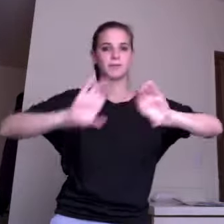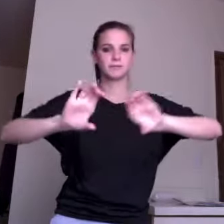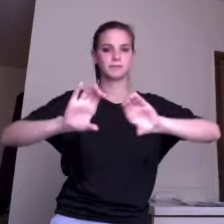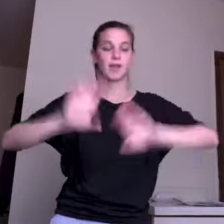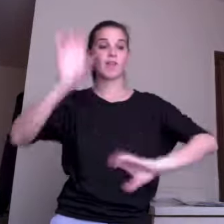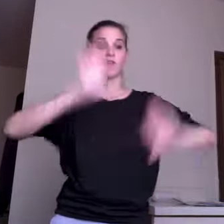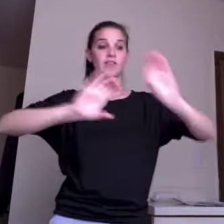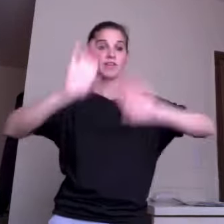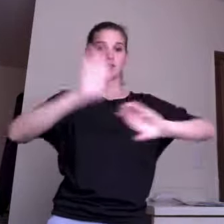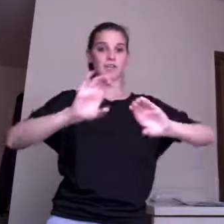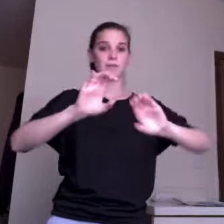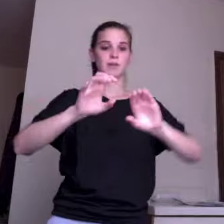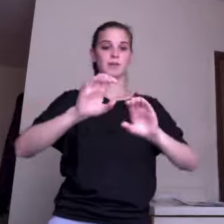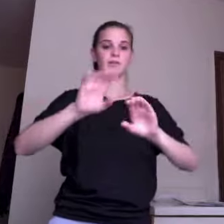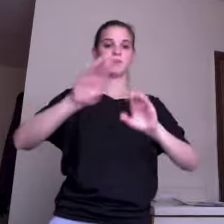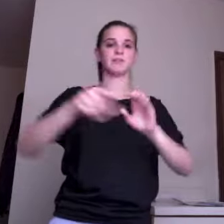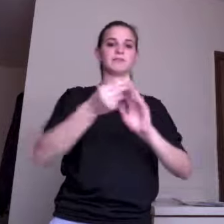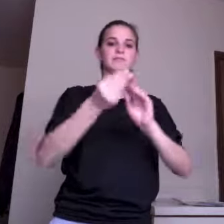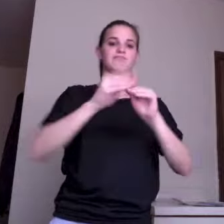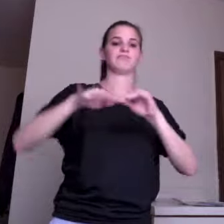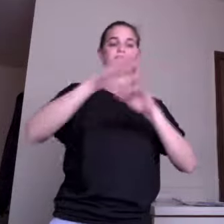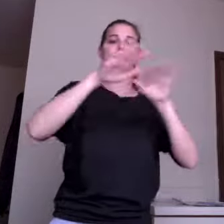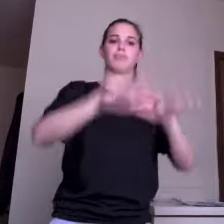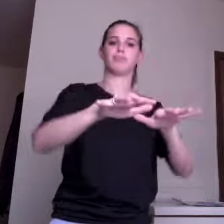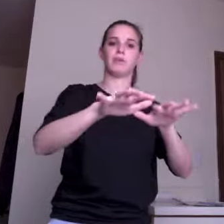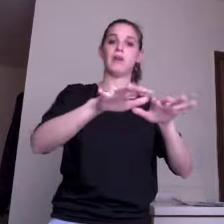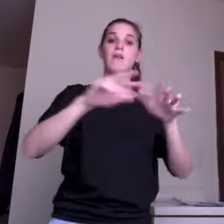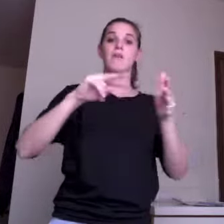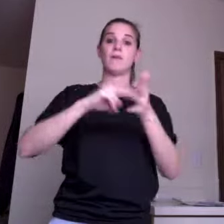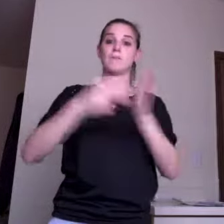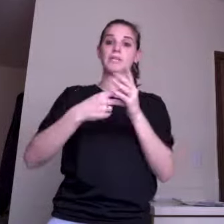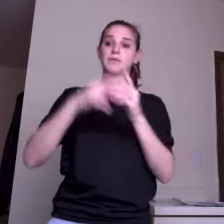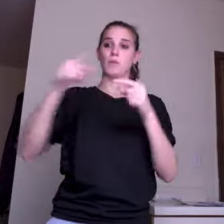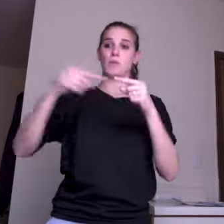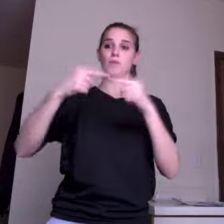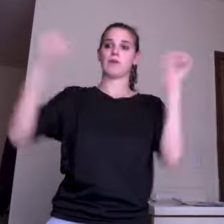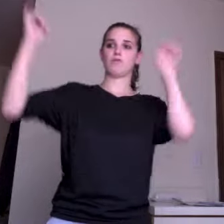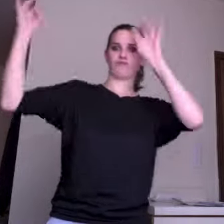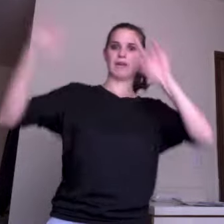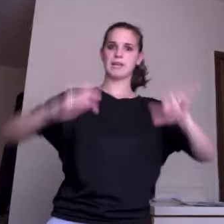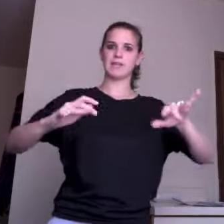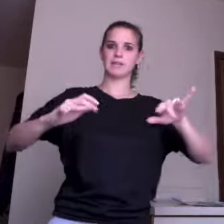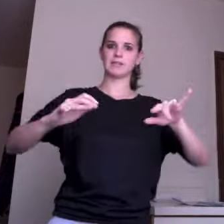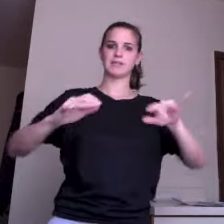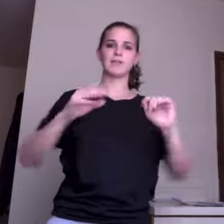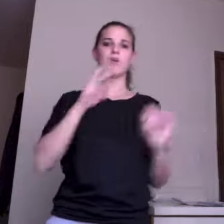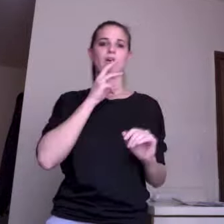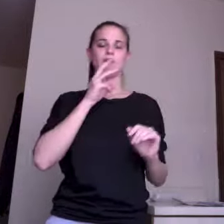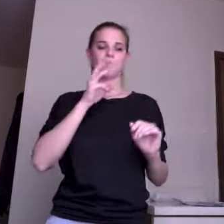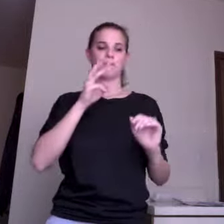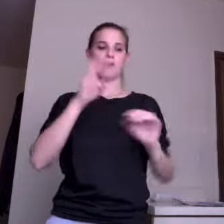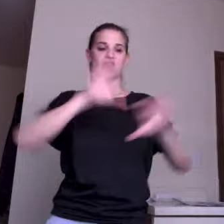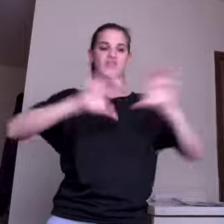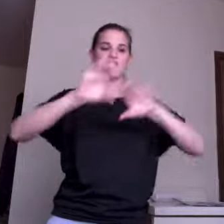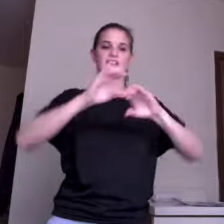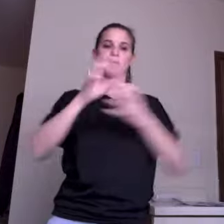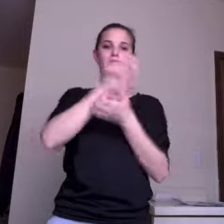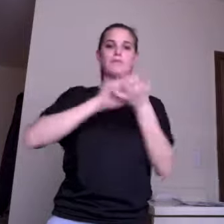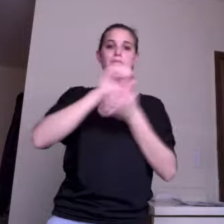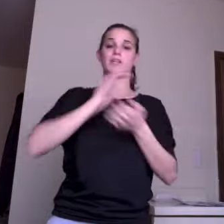waterways, poisoning our water too. Then they irradiate our food, trying to make it last longer, so it can travel thousands of miles from where